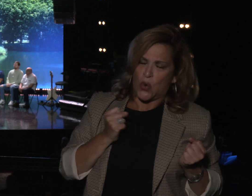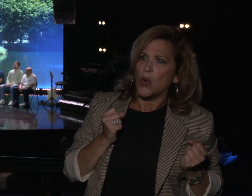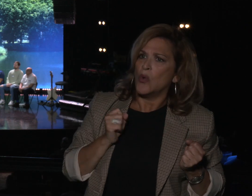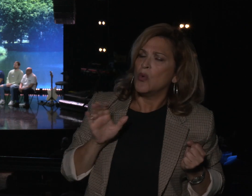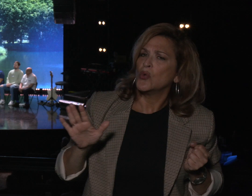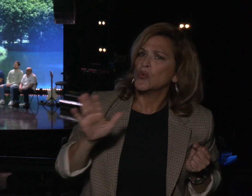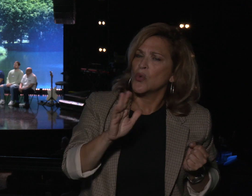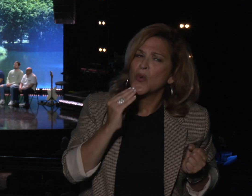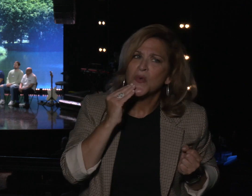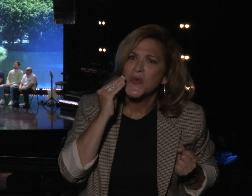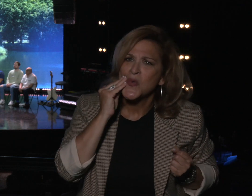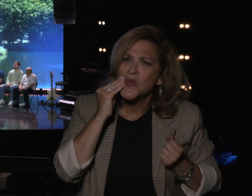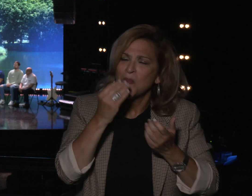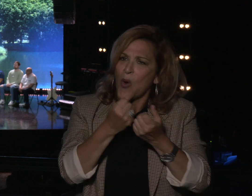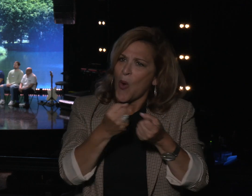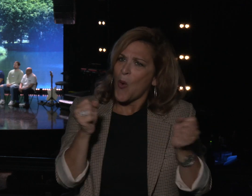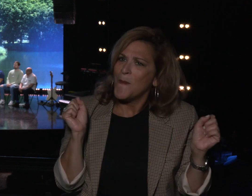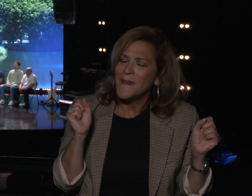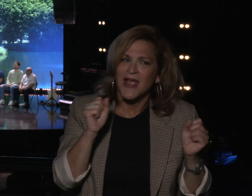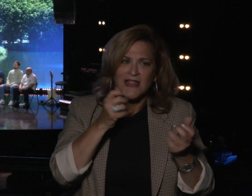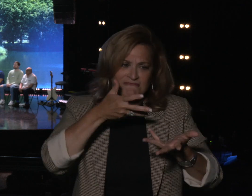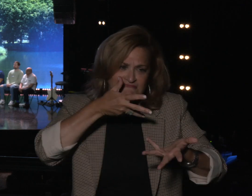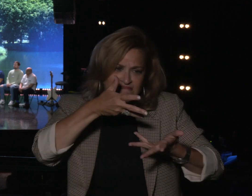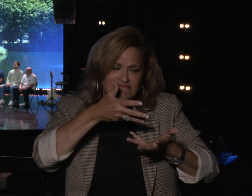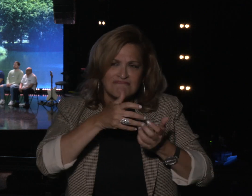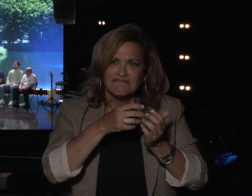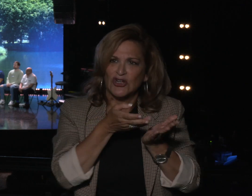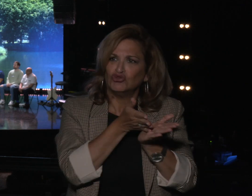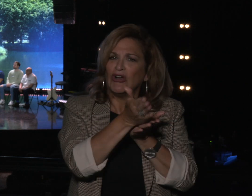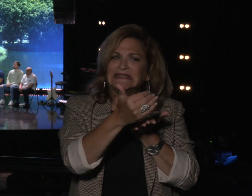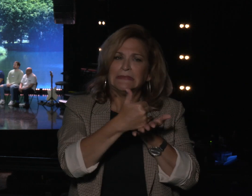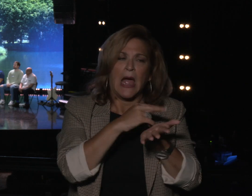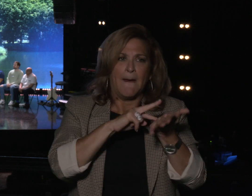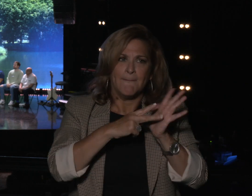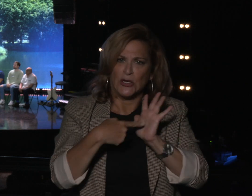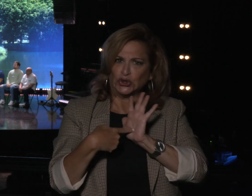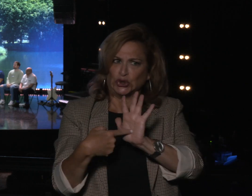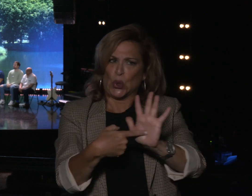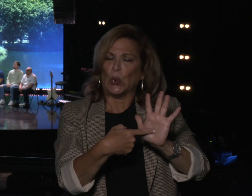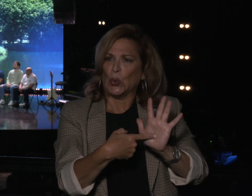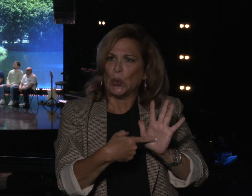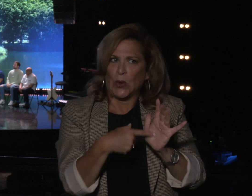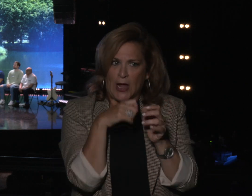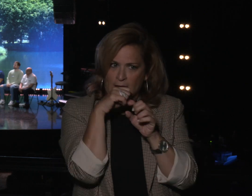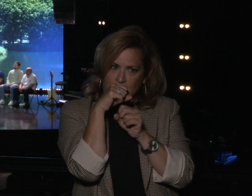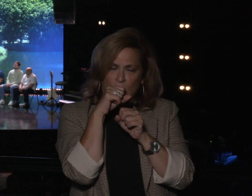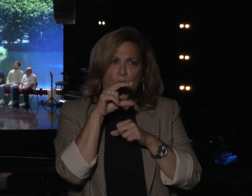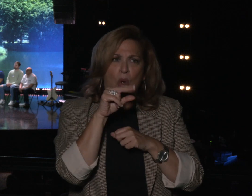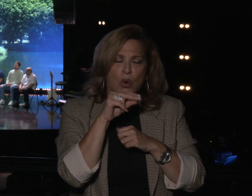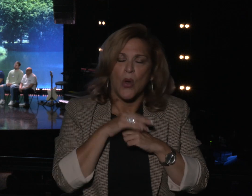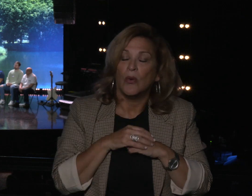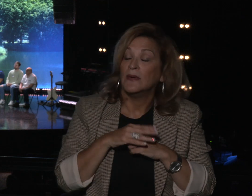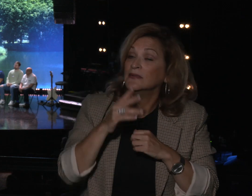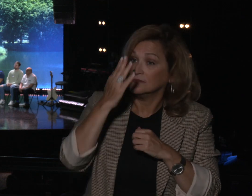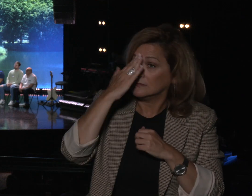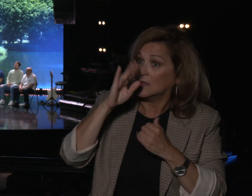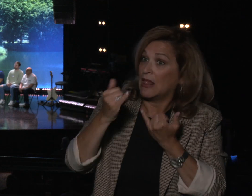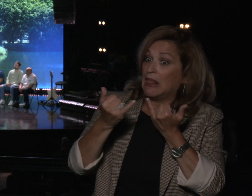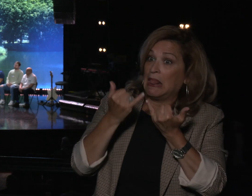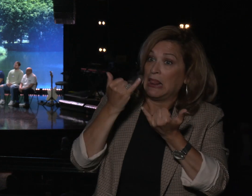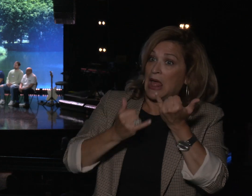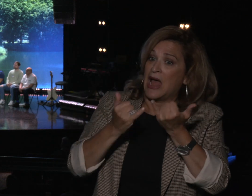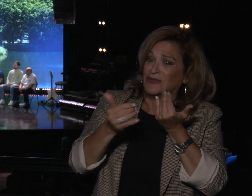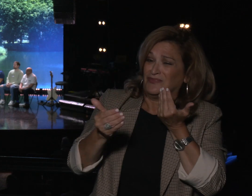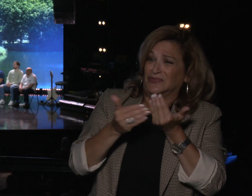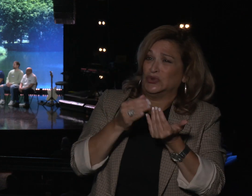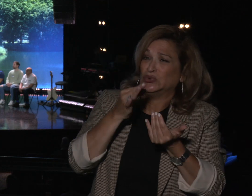with people. You got to get intimate. And so here we come to Thursday night. It's 24 hours before the cross. It's the Last Supper. All the good food is on